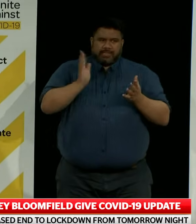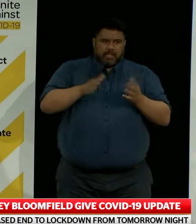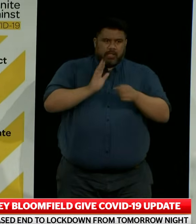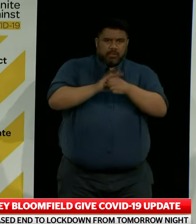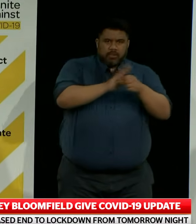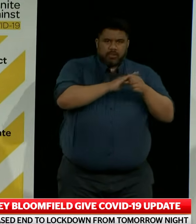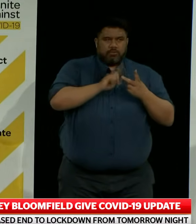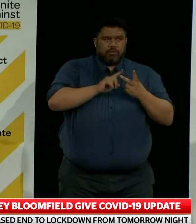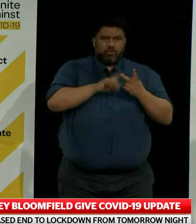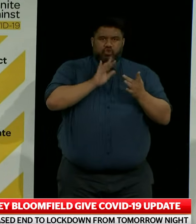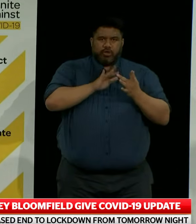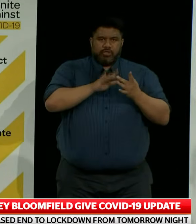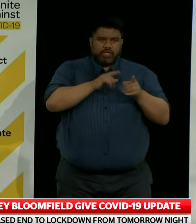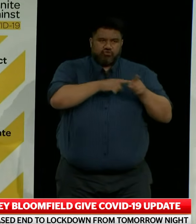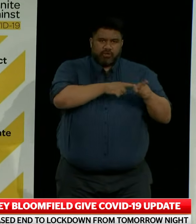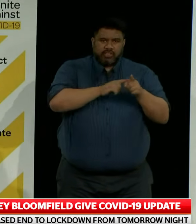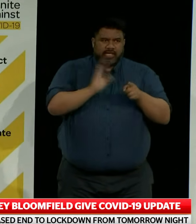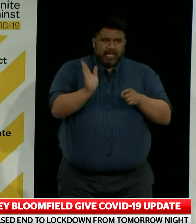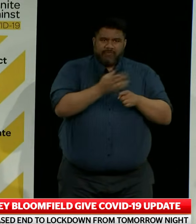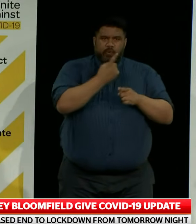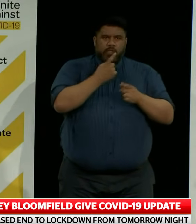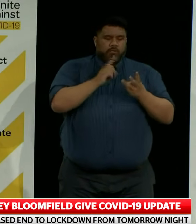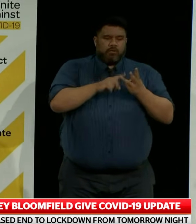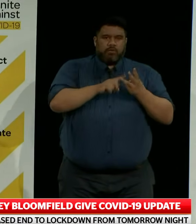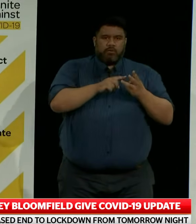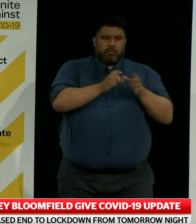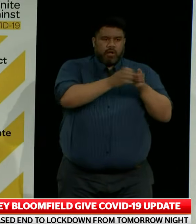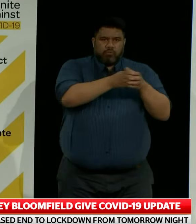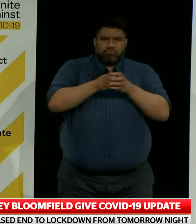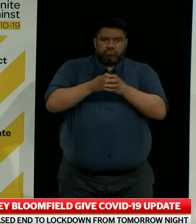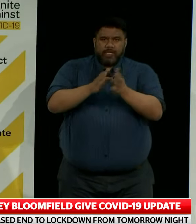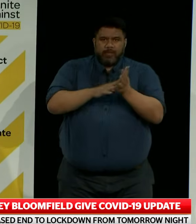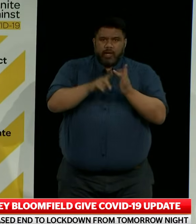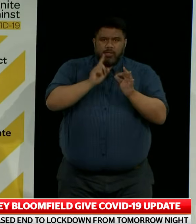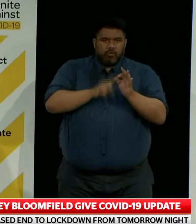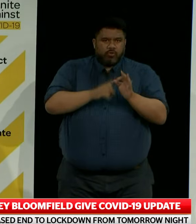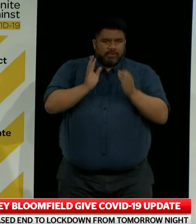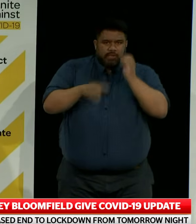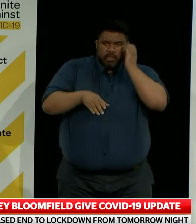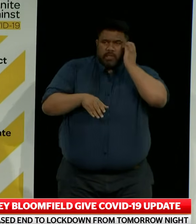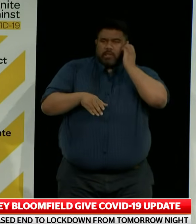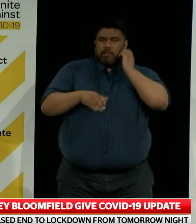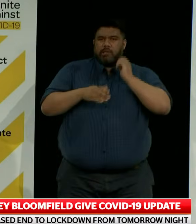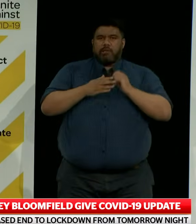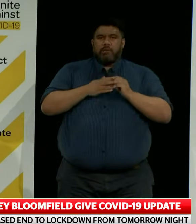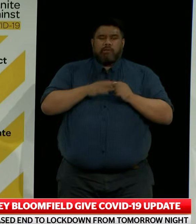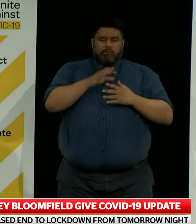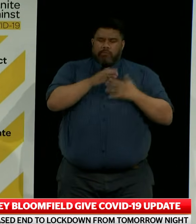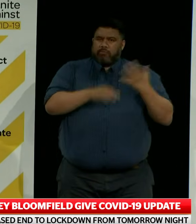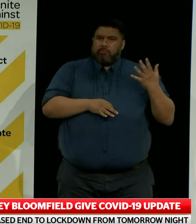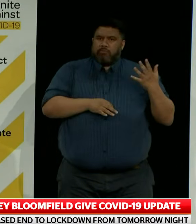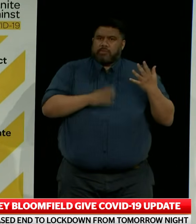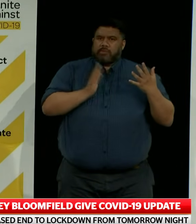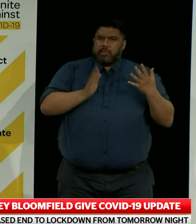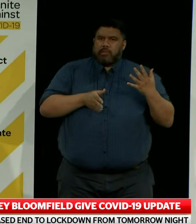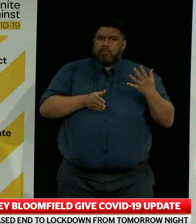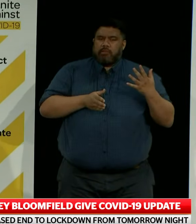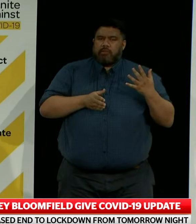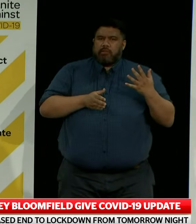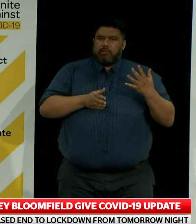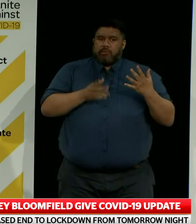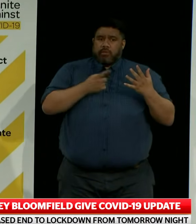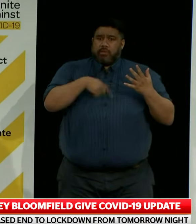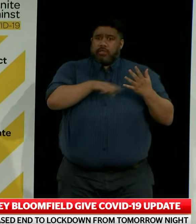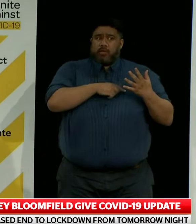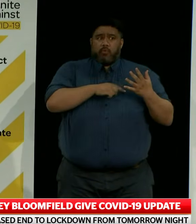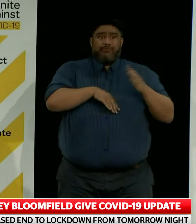contact trace every case. We isolate every case. We're still putting them into our managed isolation facilities. No one is suggesting that